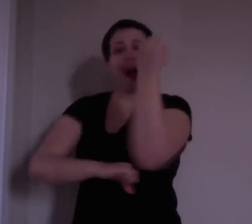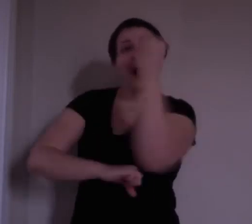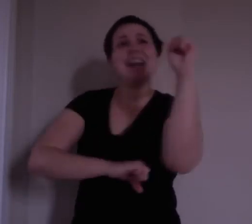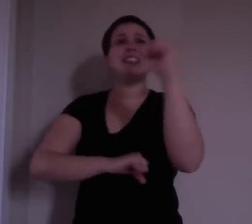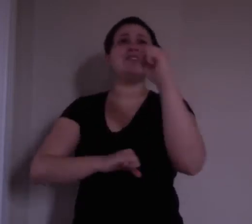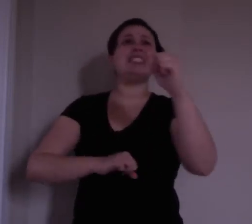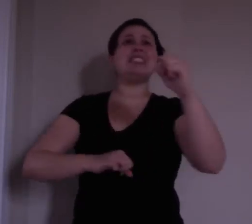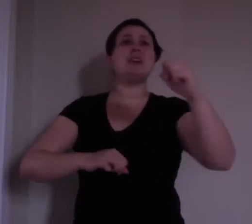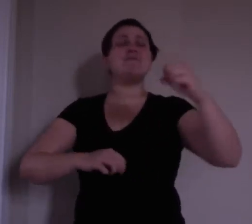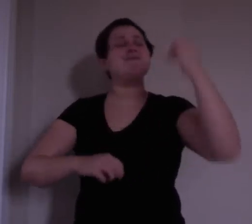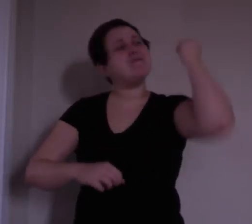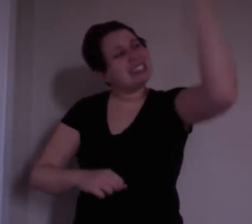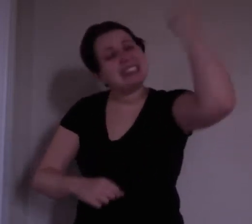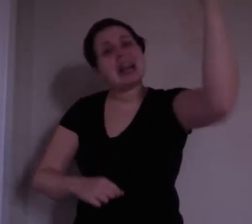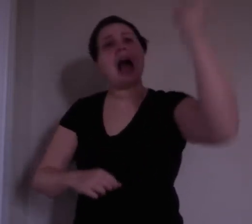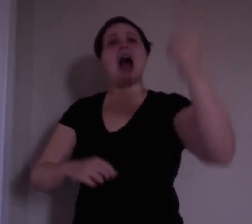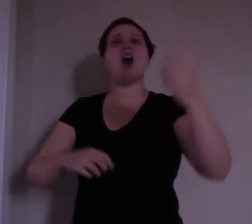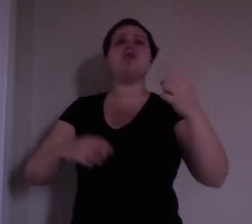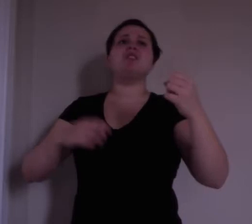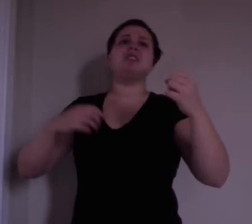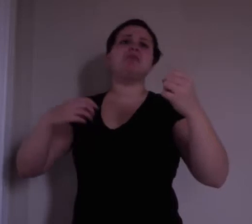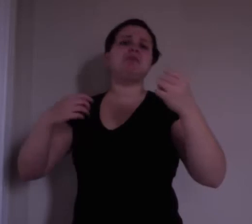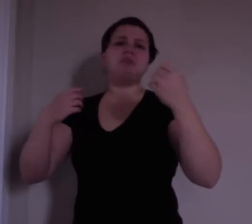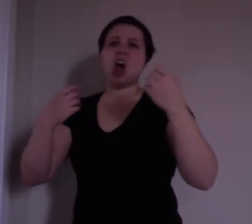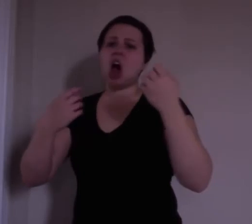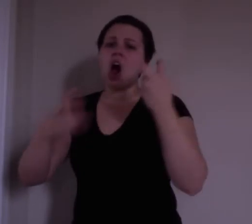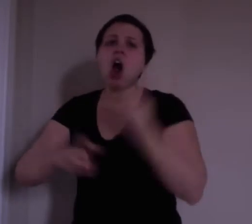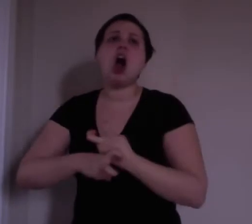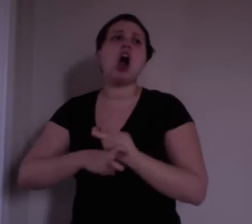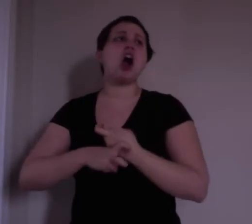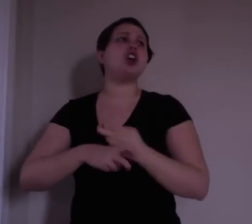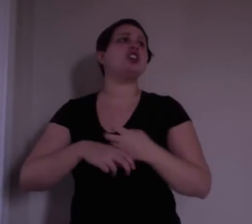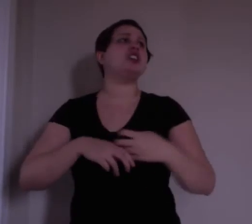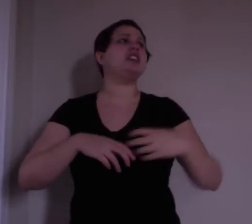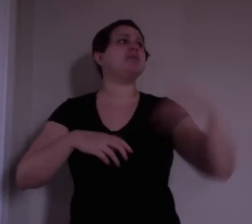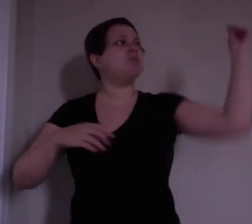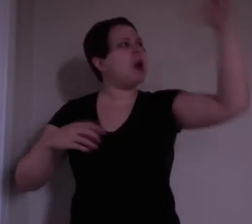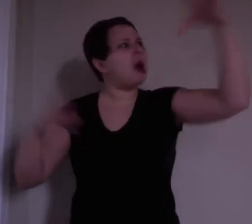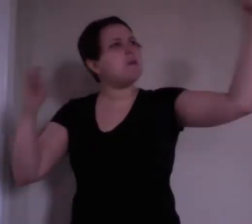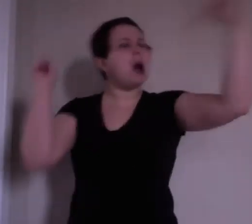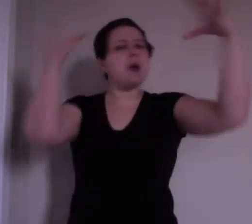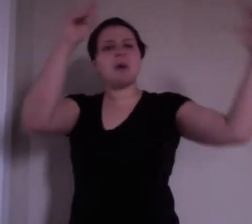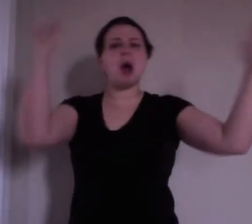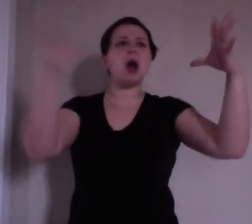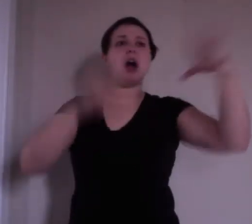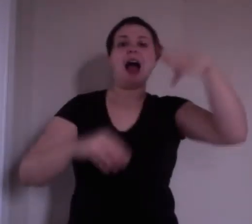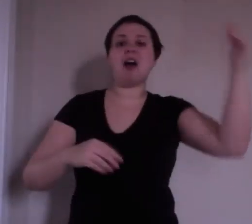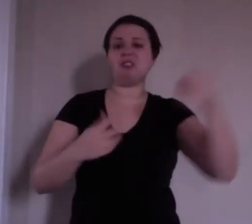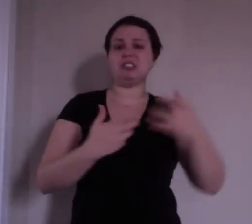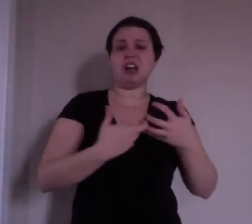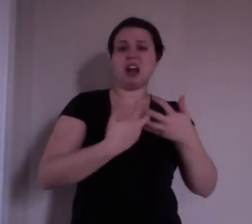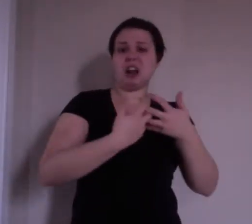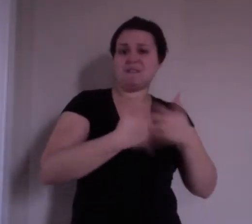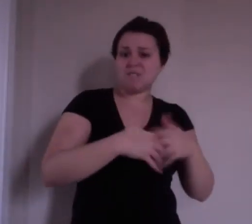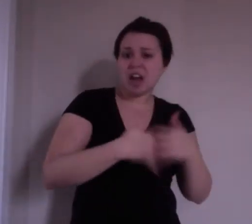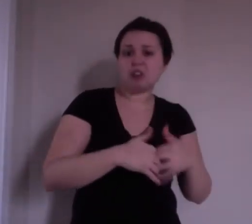megaphones outside of slaughterhouses. But at other times, it's in soft, measured tones, speaking